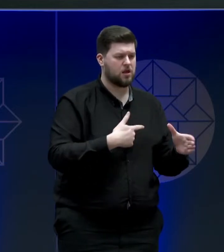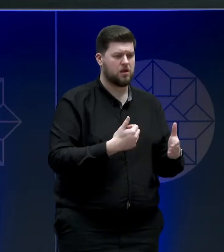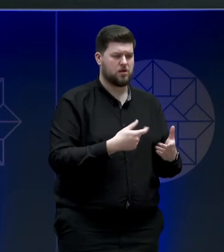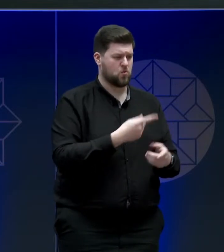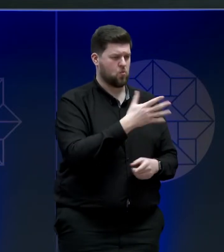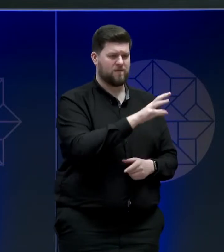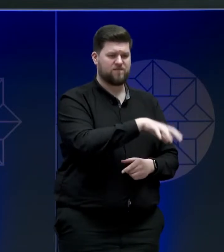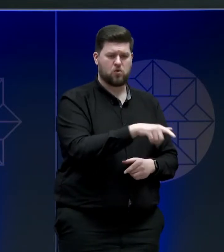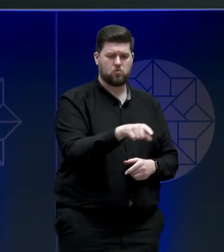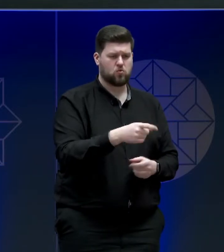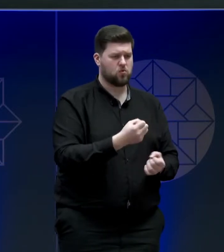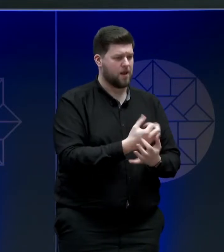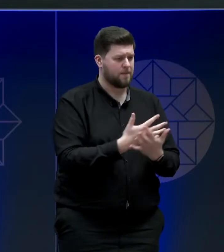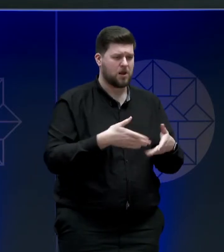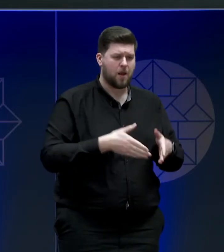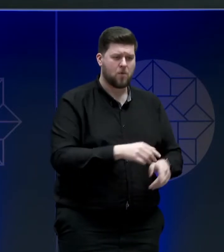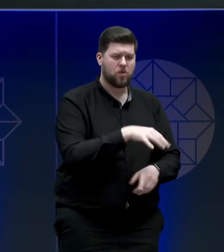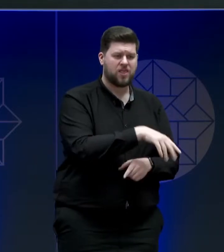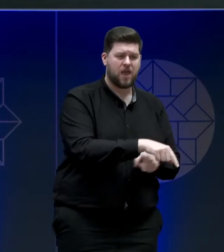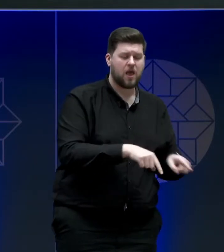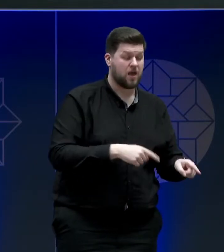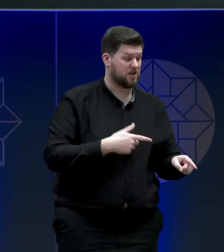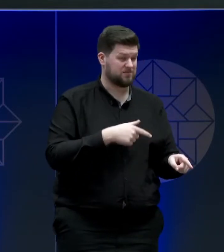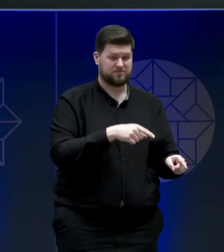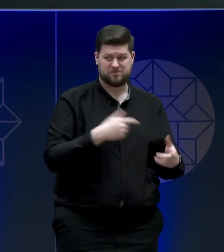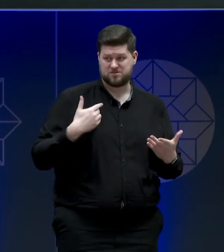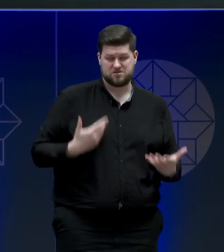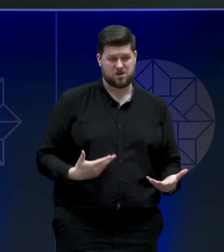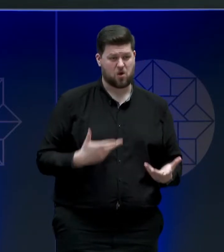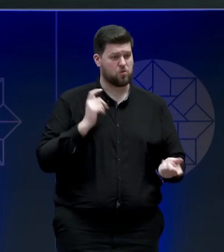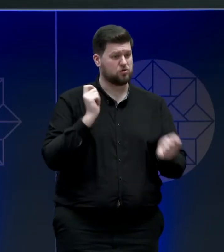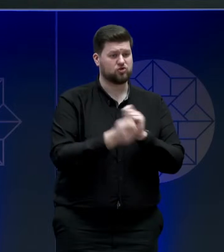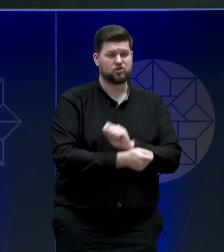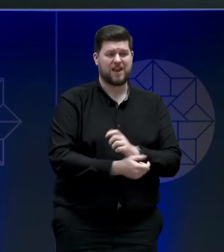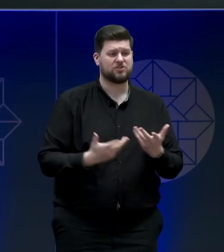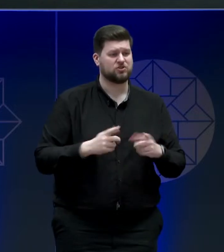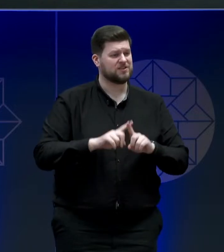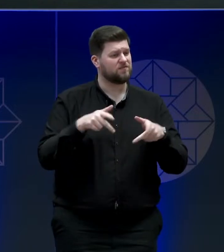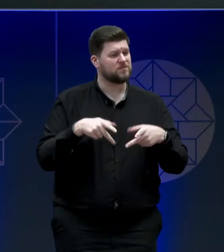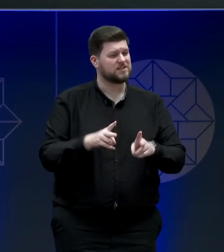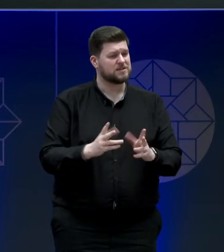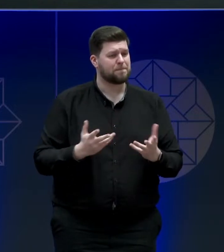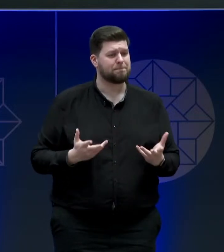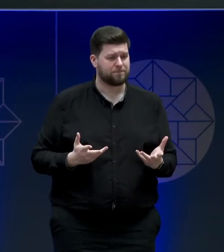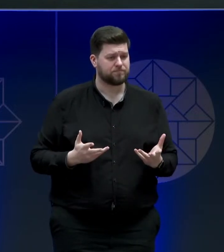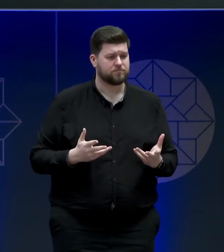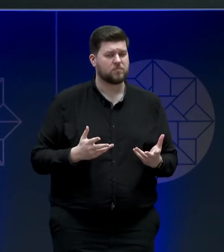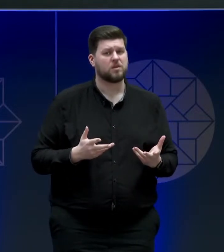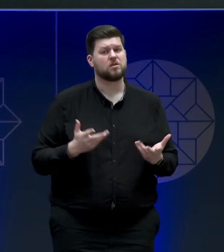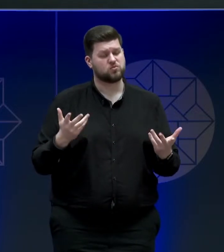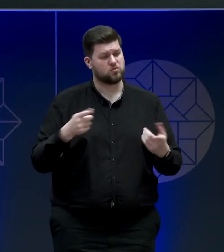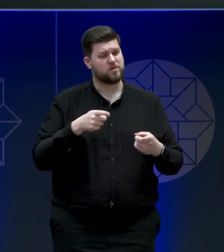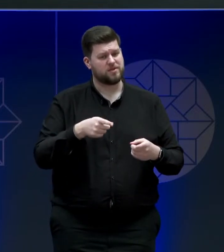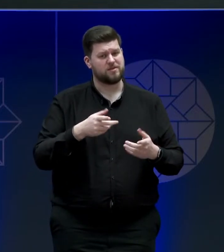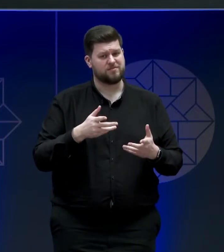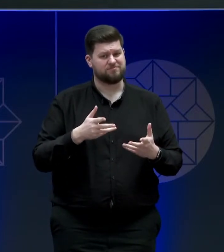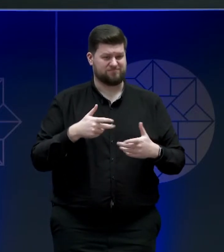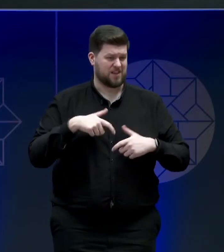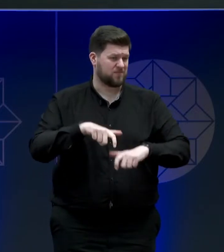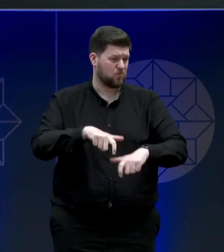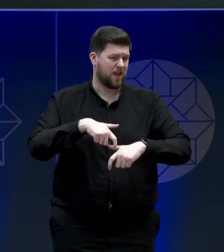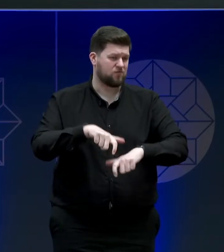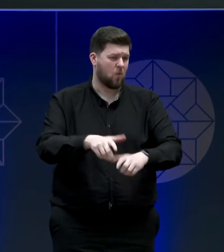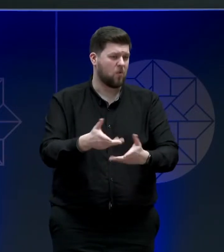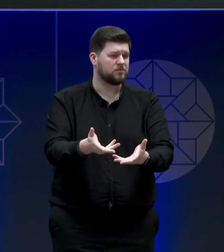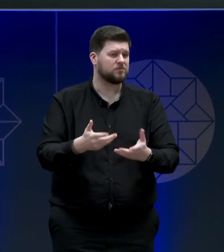changed. So, of course, there's been developments and adaptations, and that's going to have to carry on. So I suppose what I would say in response